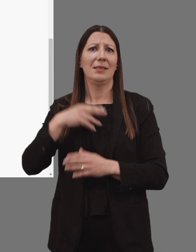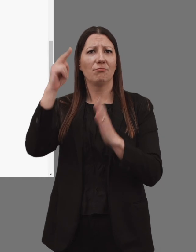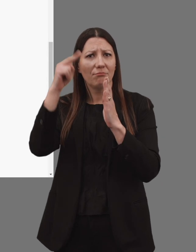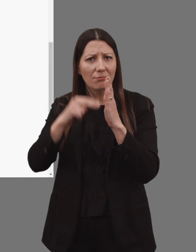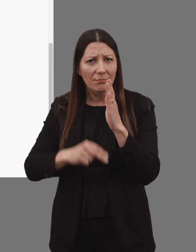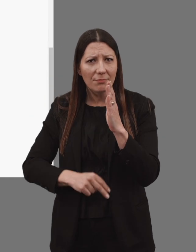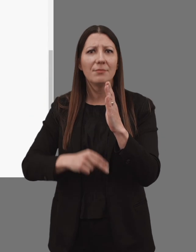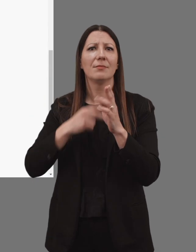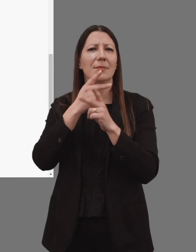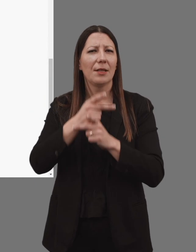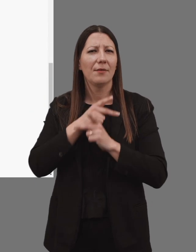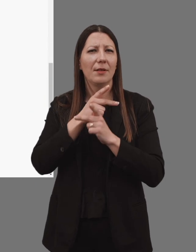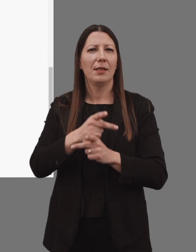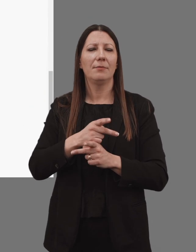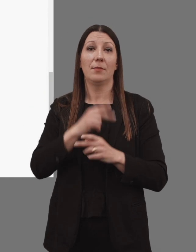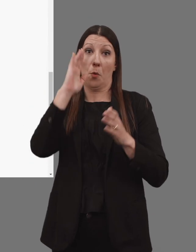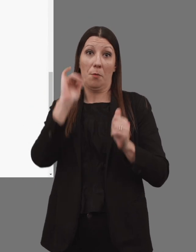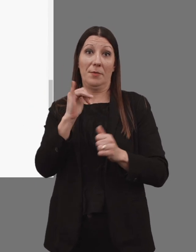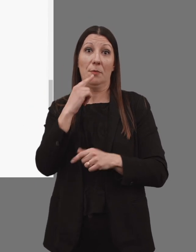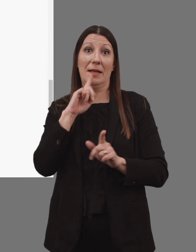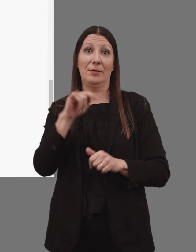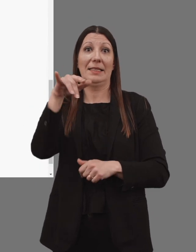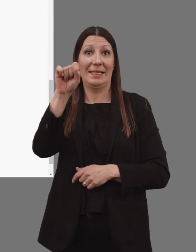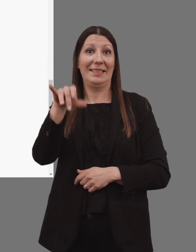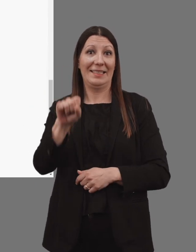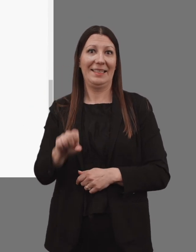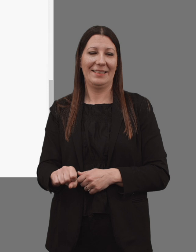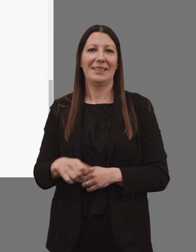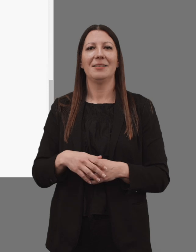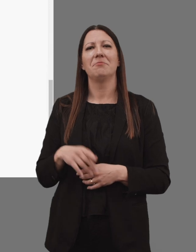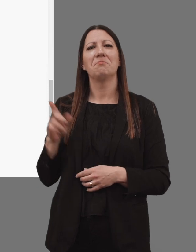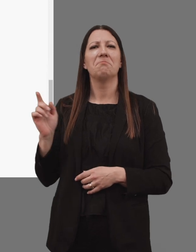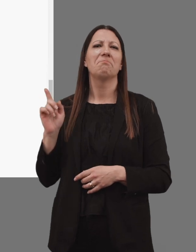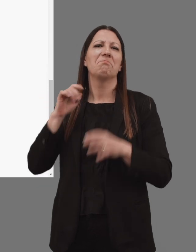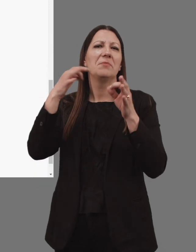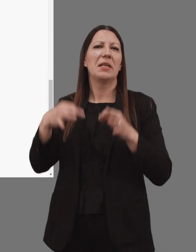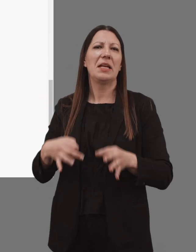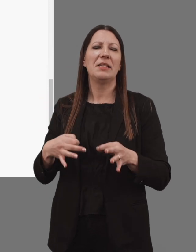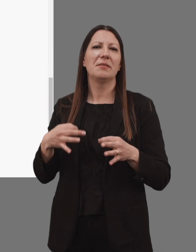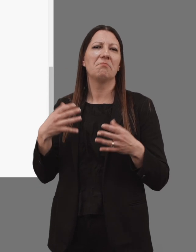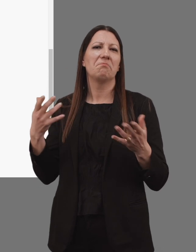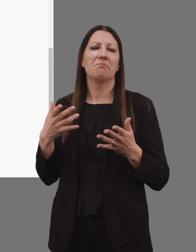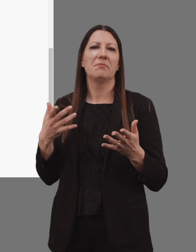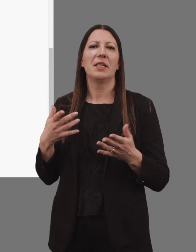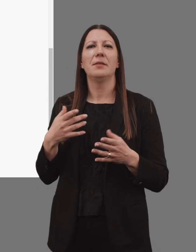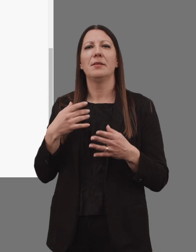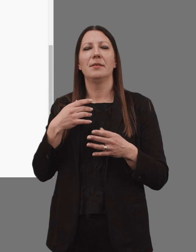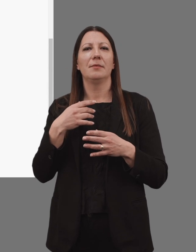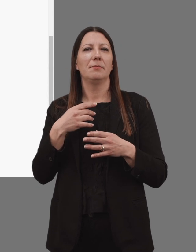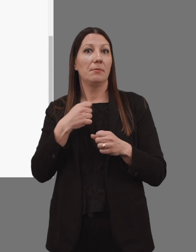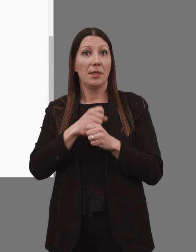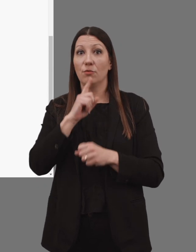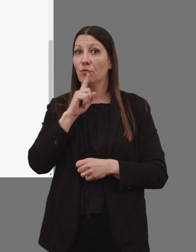all of them. It just goes through questions such as, you know, all the information you've added